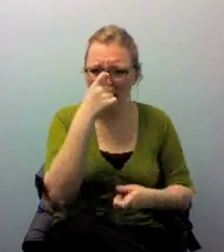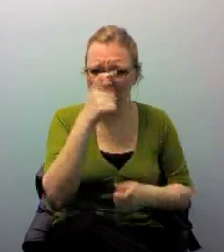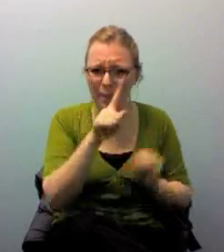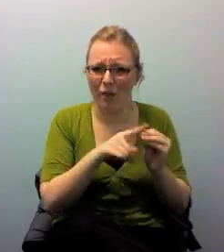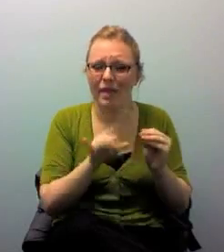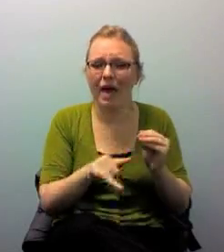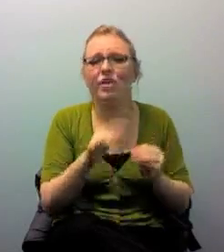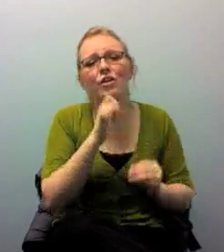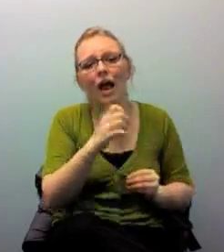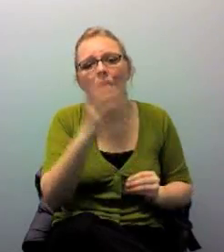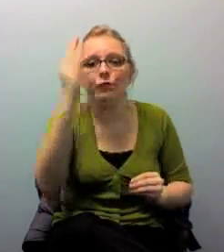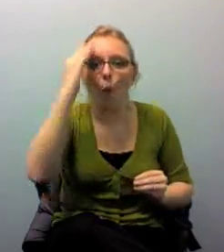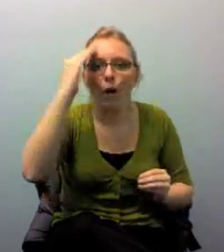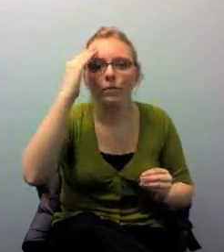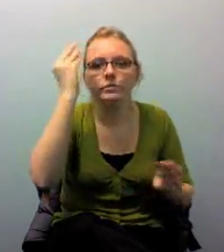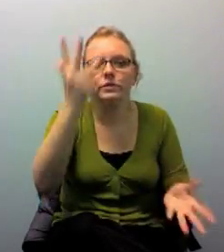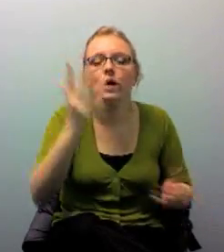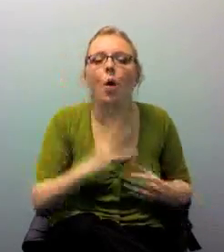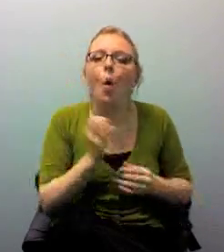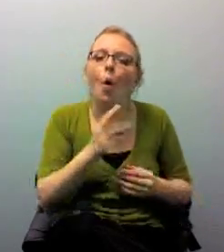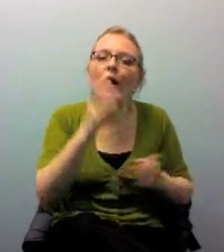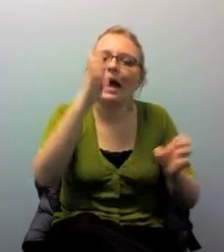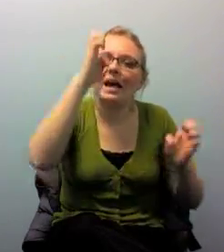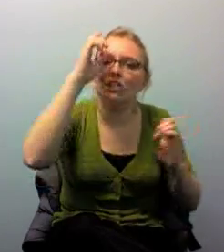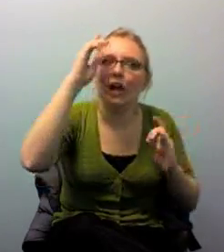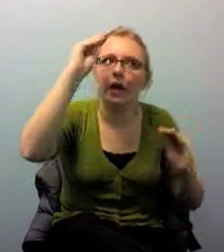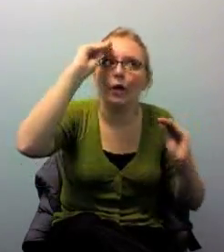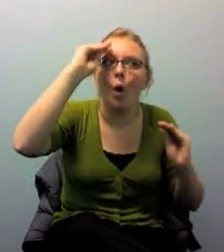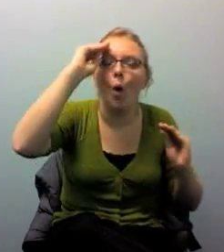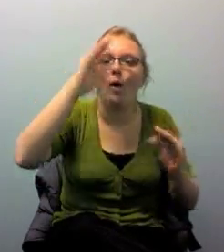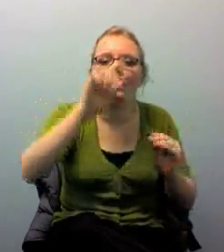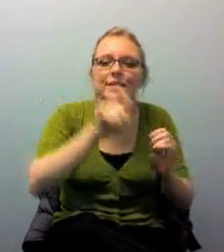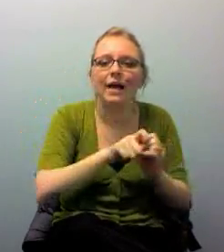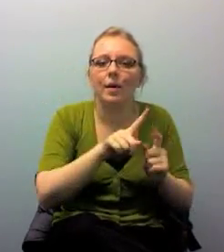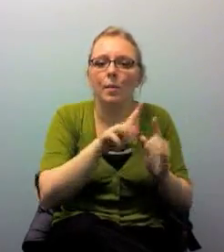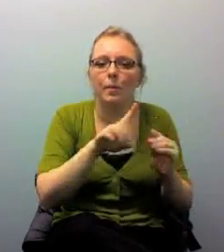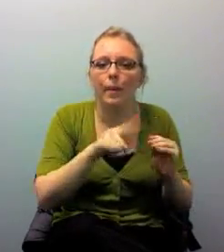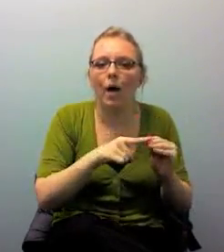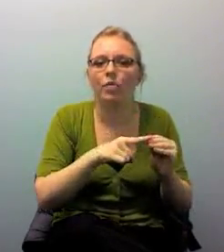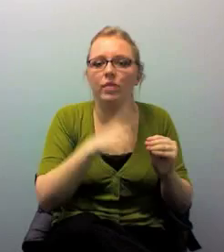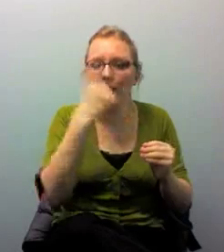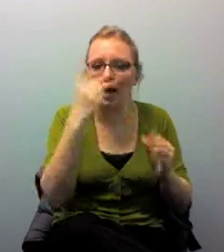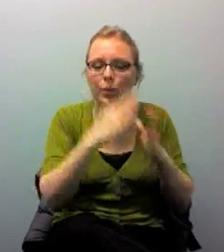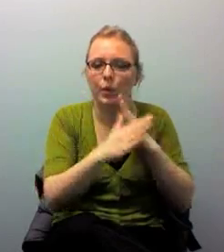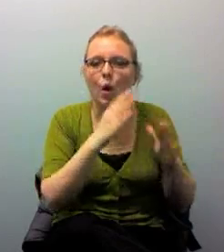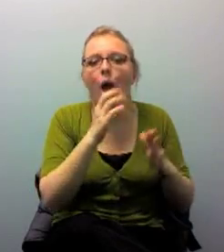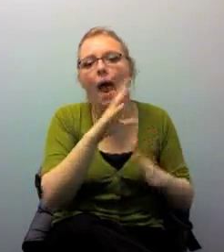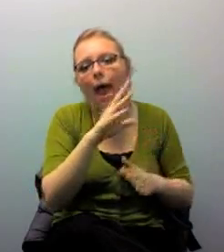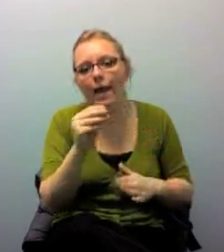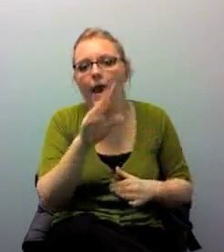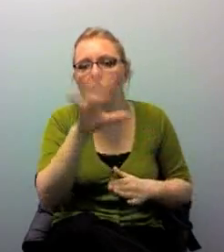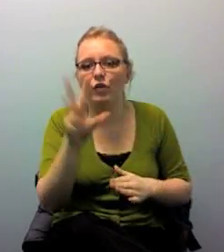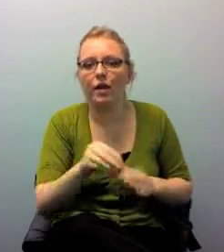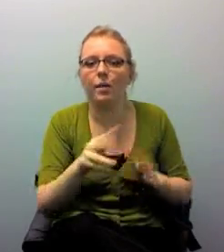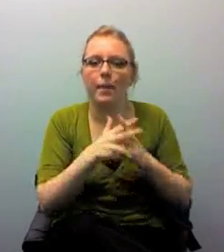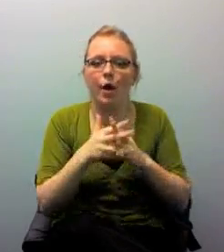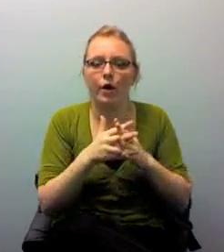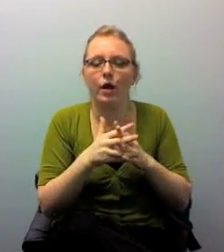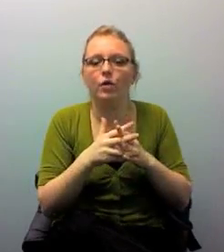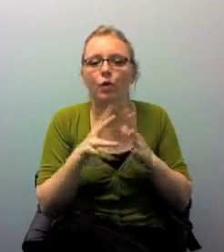not informed or perhaps educated about the black community and African American culture. Now, in terms of